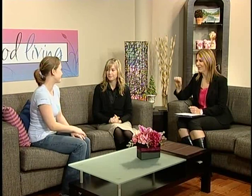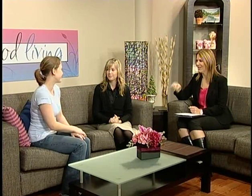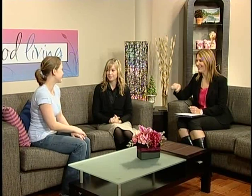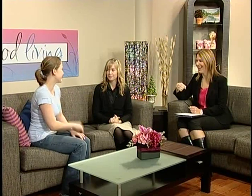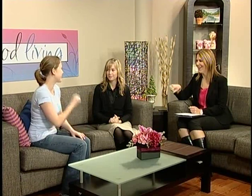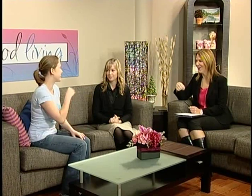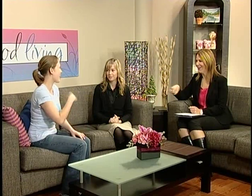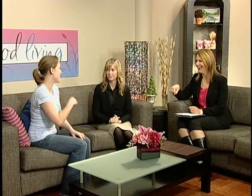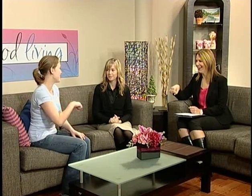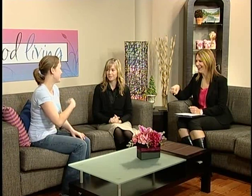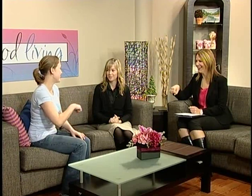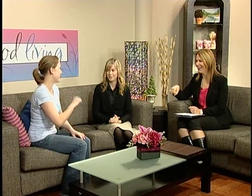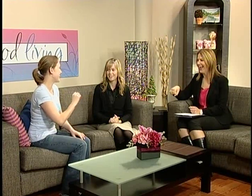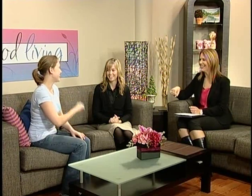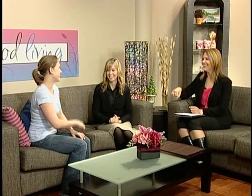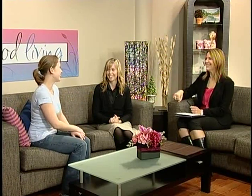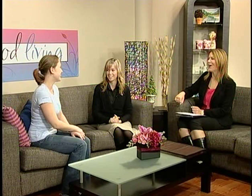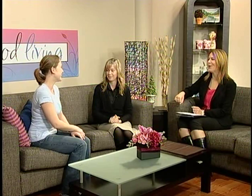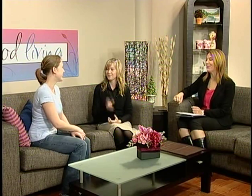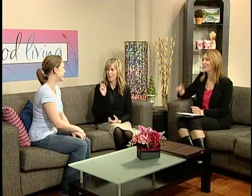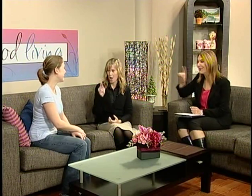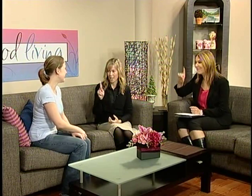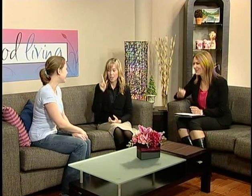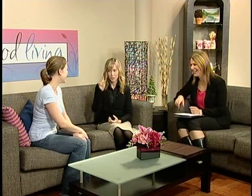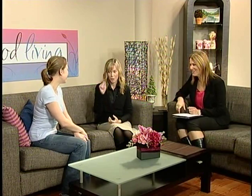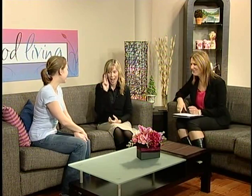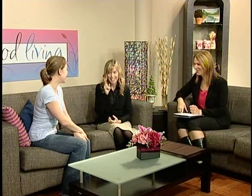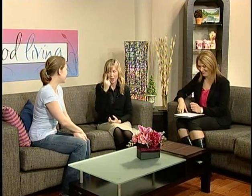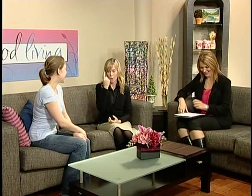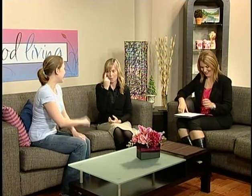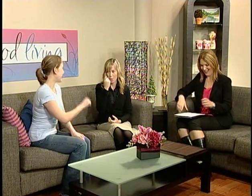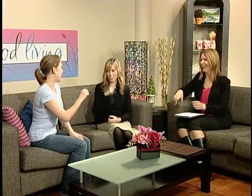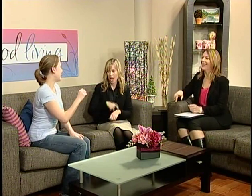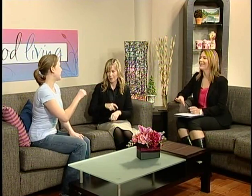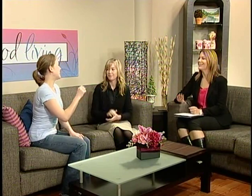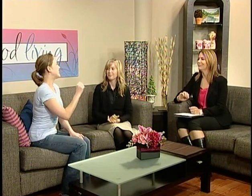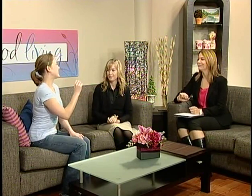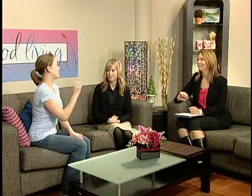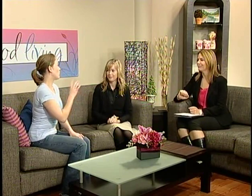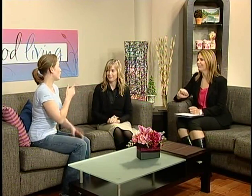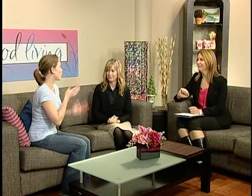So yes and no. Okay, so let's go over those one more time.